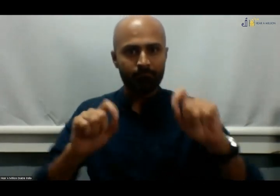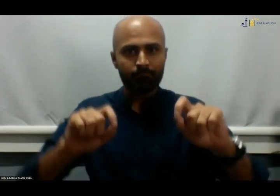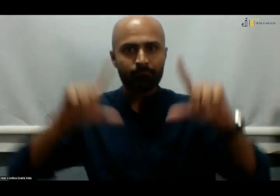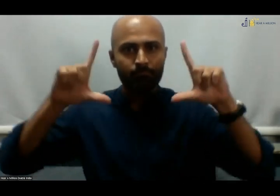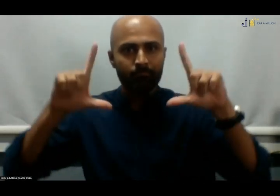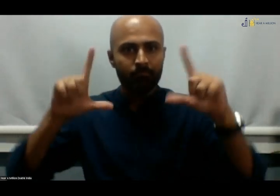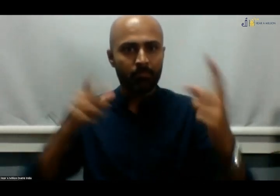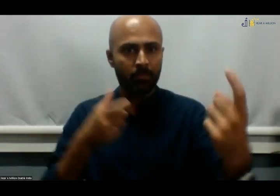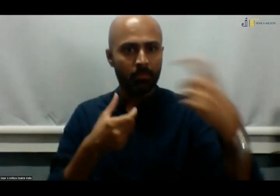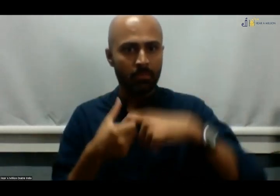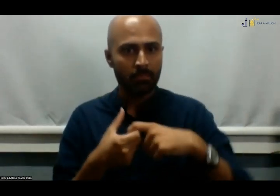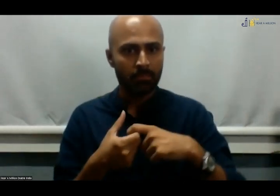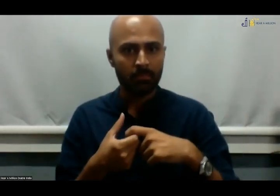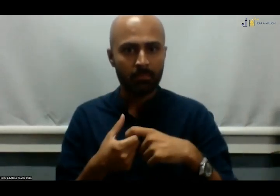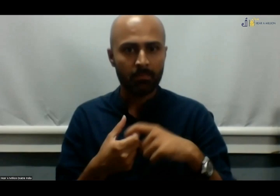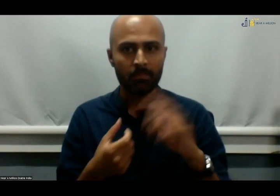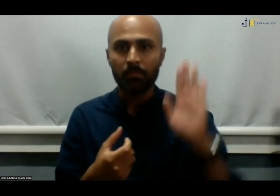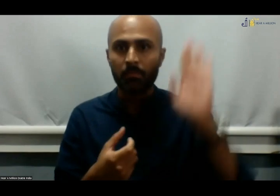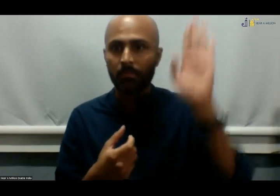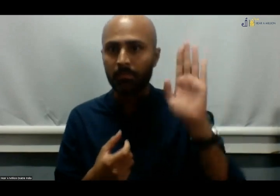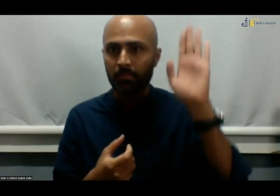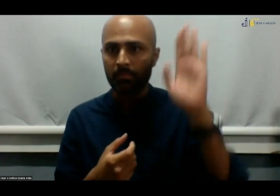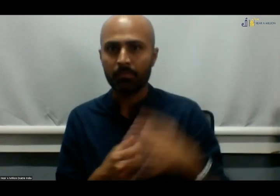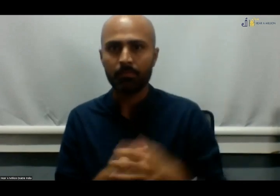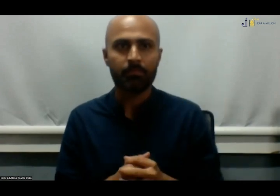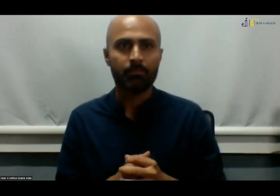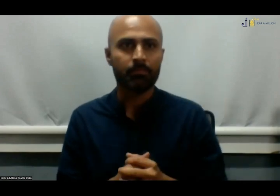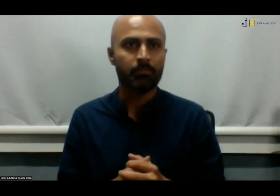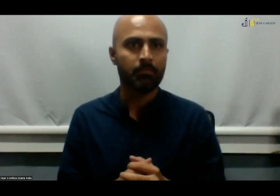It's Mary, or yeah, it's Mary.